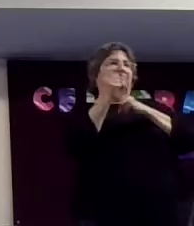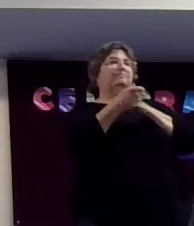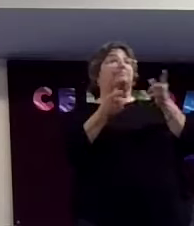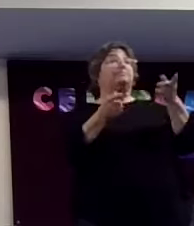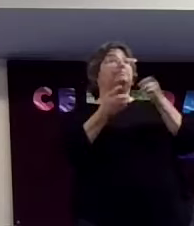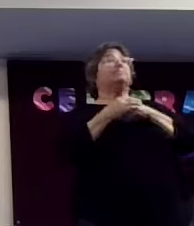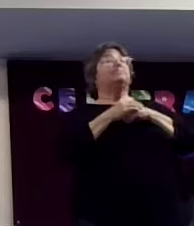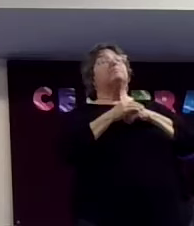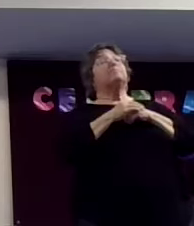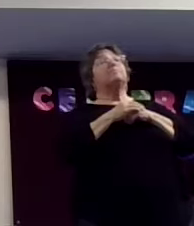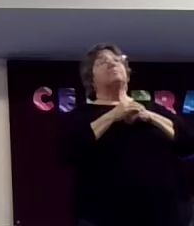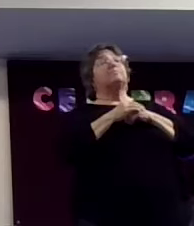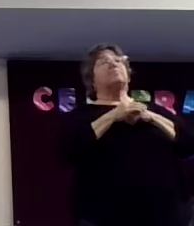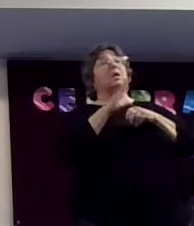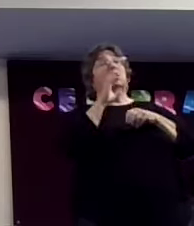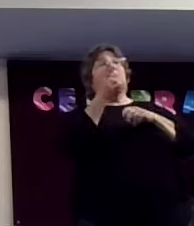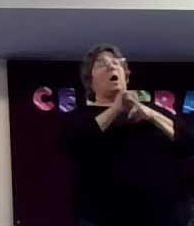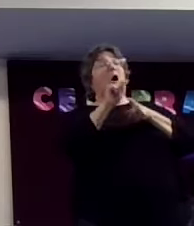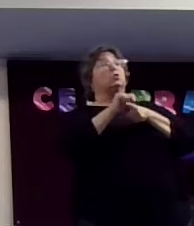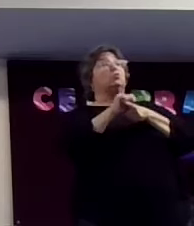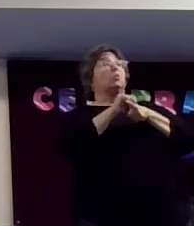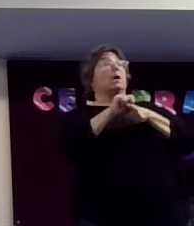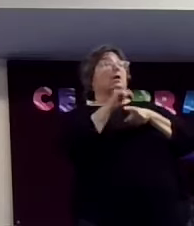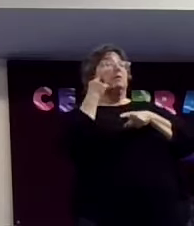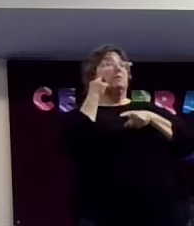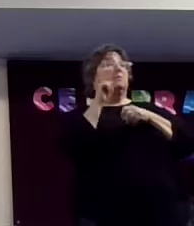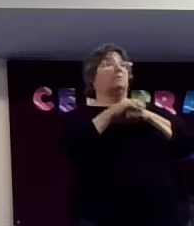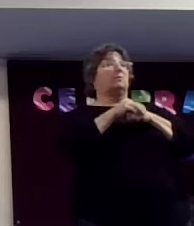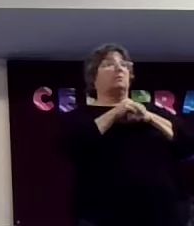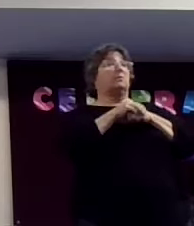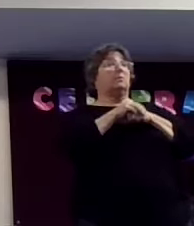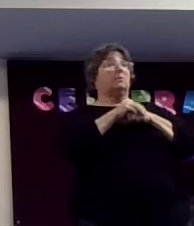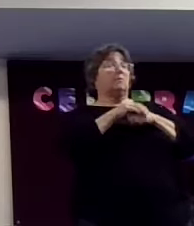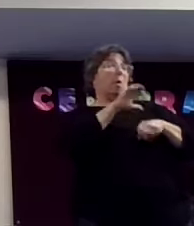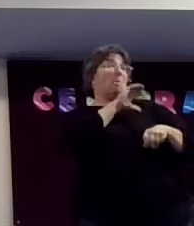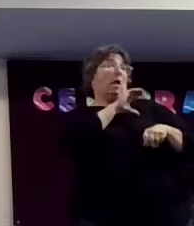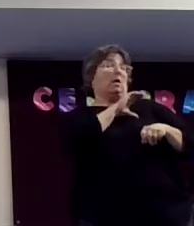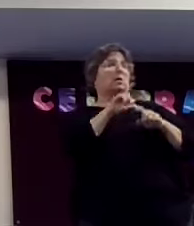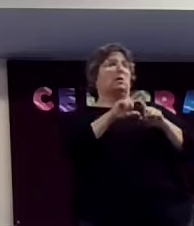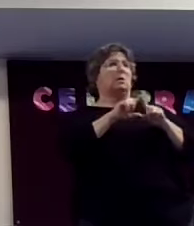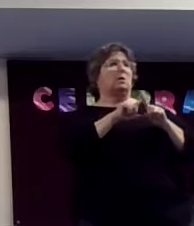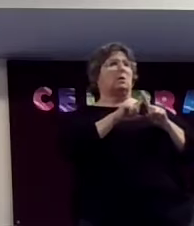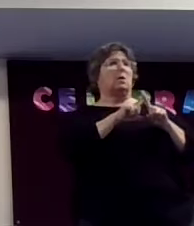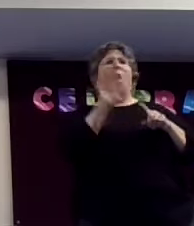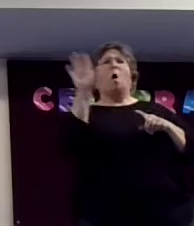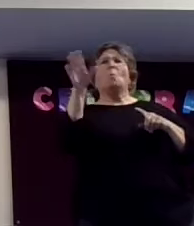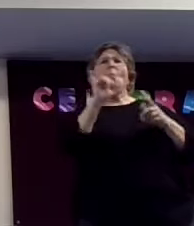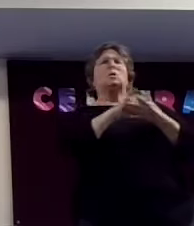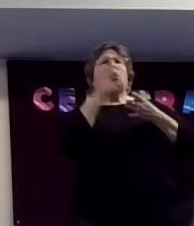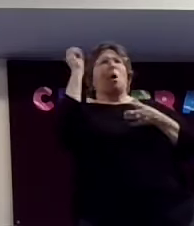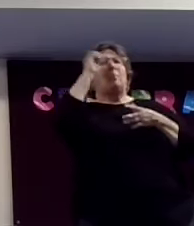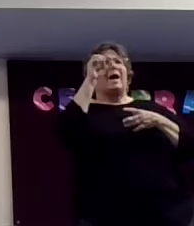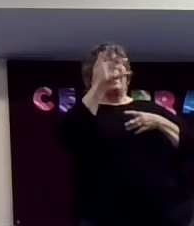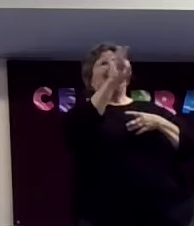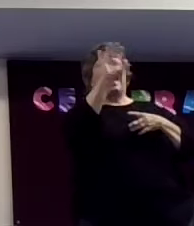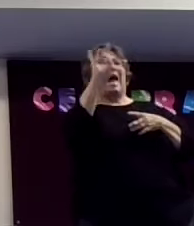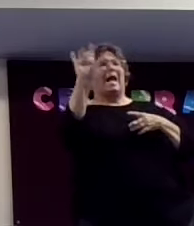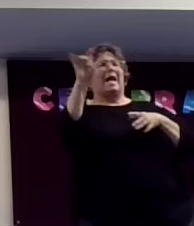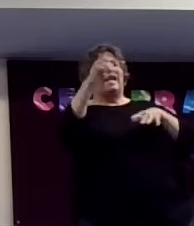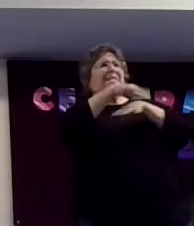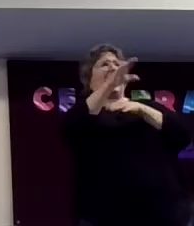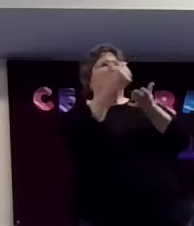sir. You're talking about training for the force and everything like that. Where do you come down on like 98 and sending out